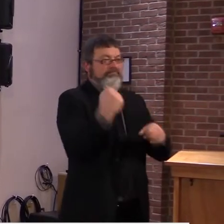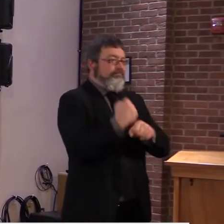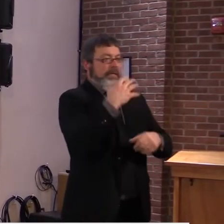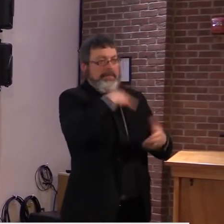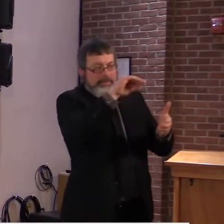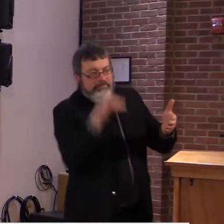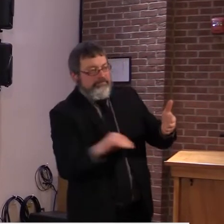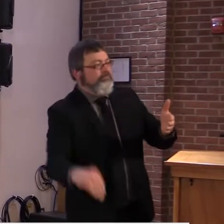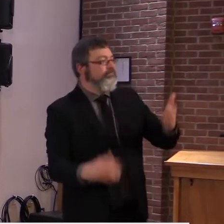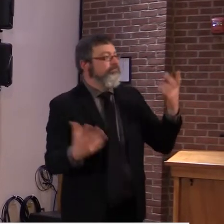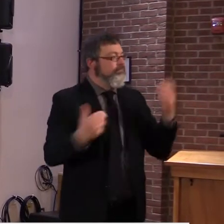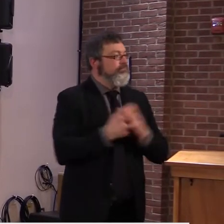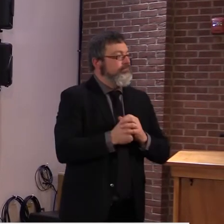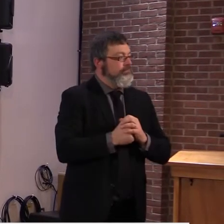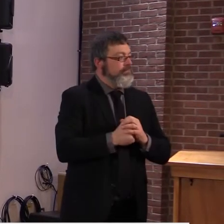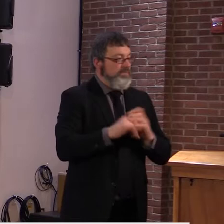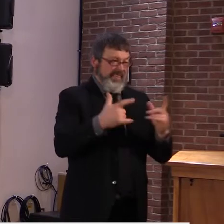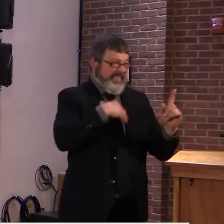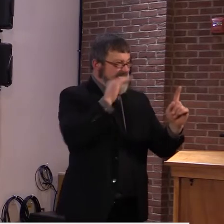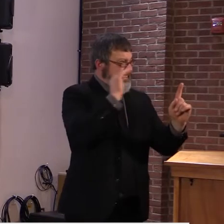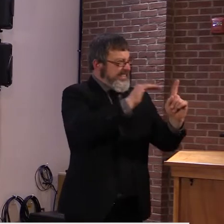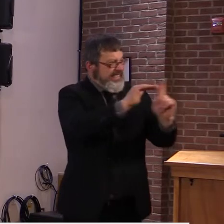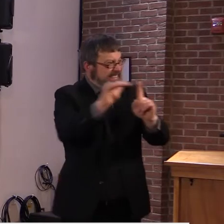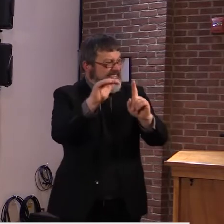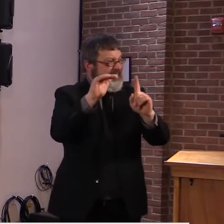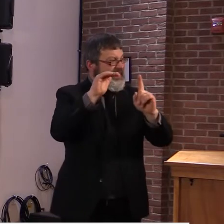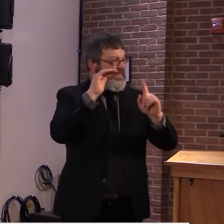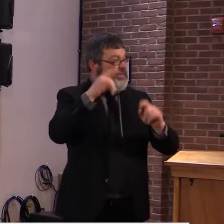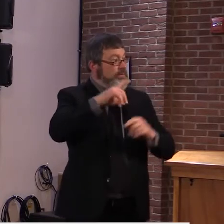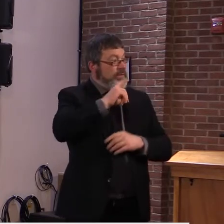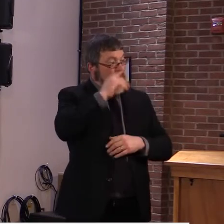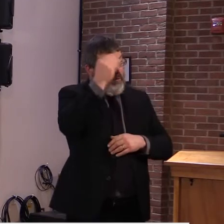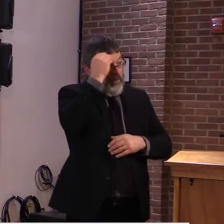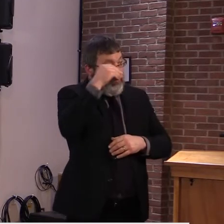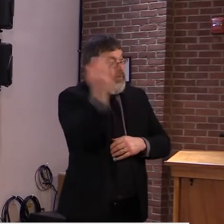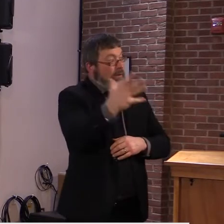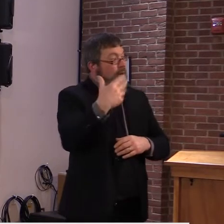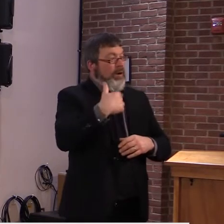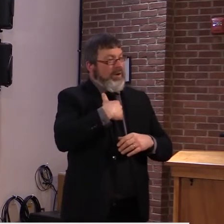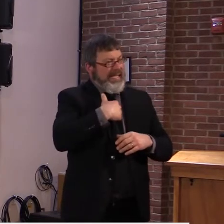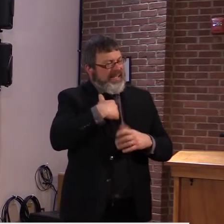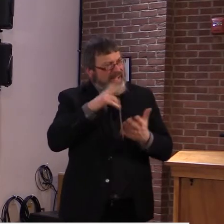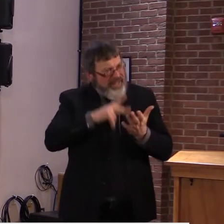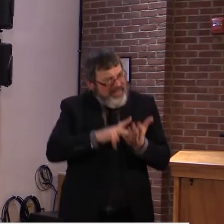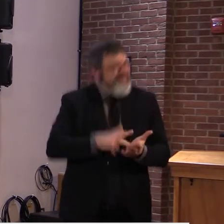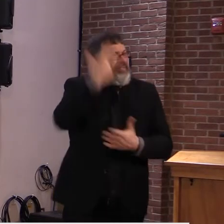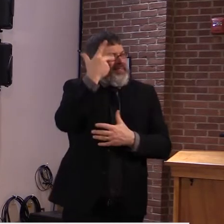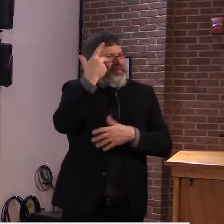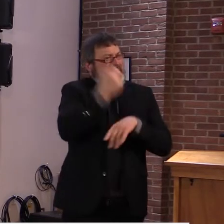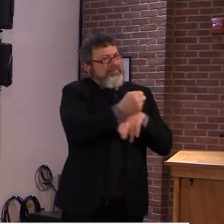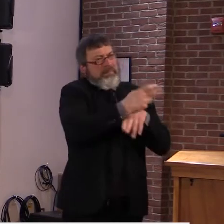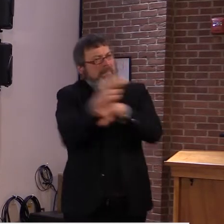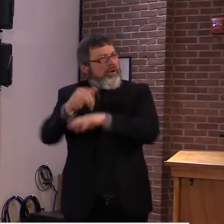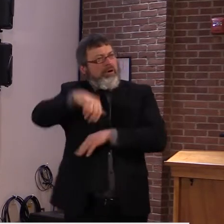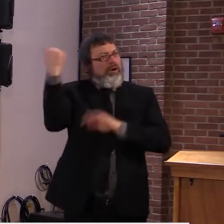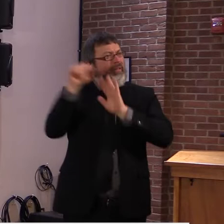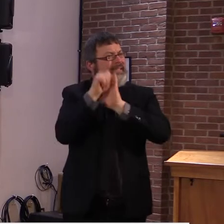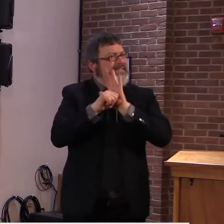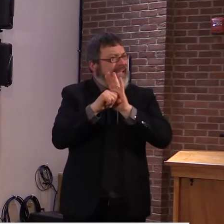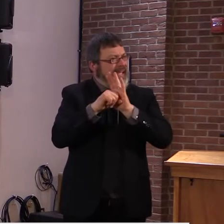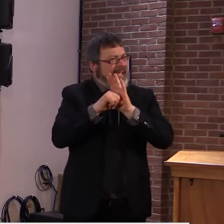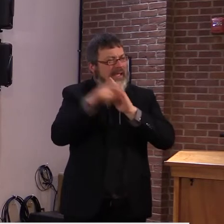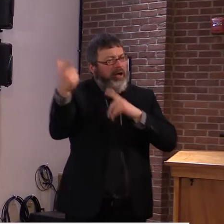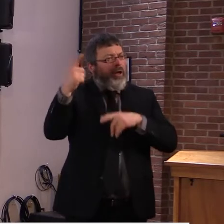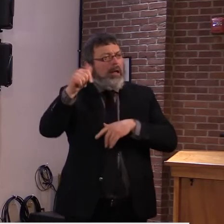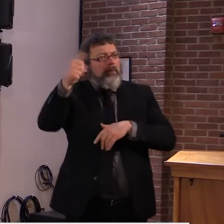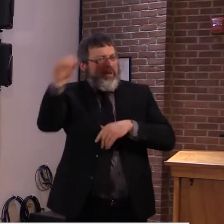this vaccine than the national numbers show at this point. So I'd like it to be looked at as good news, but the fact